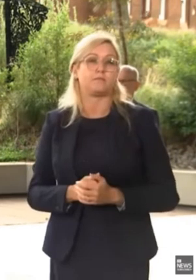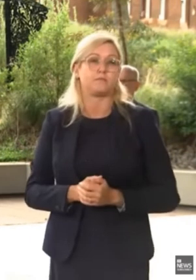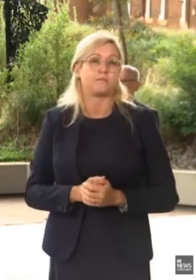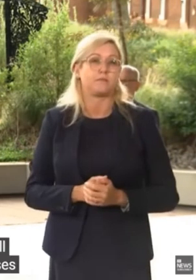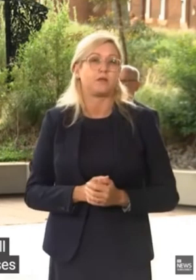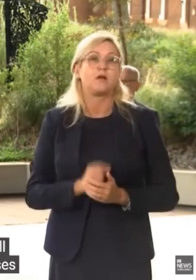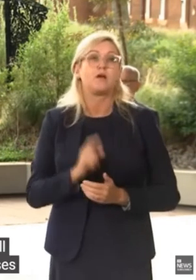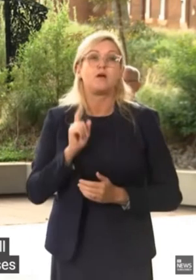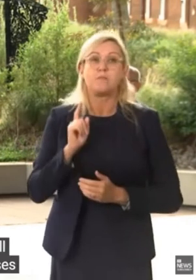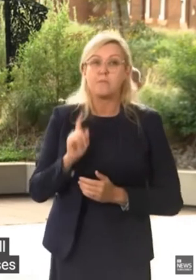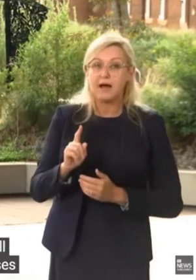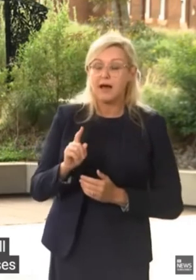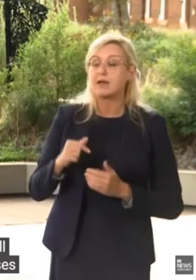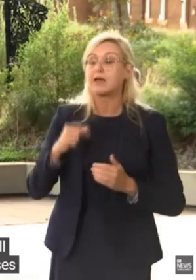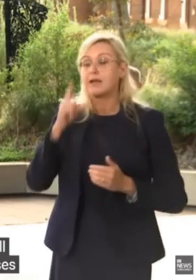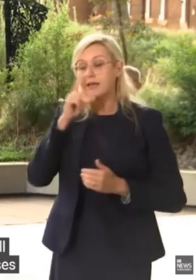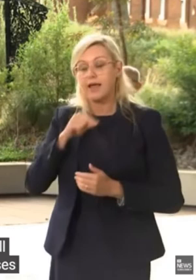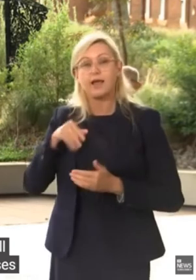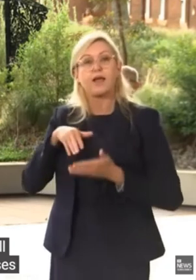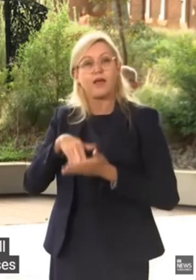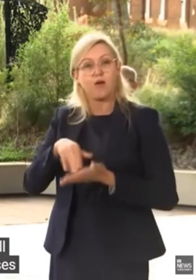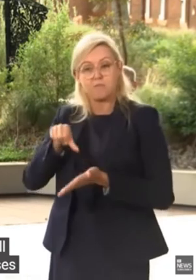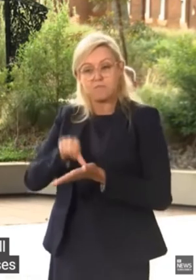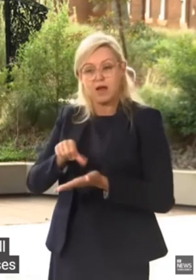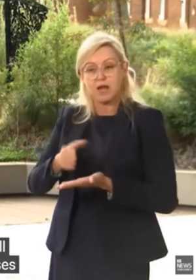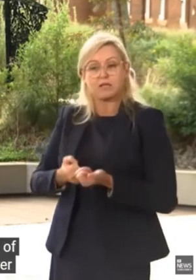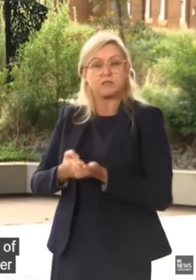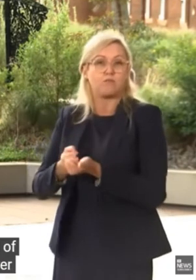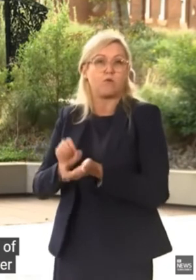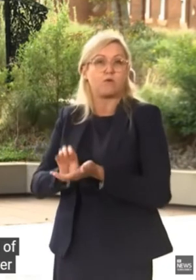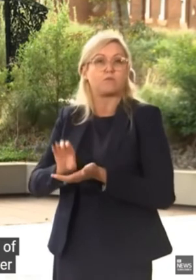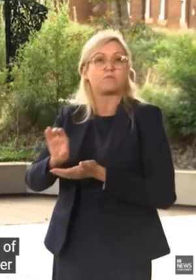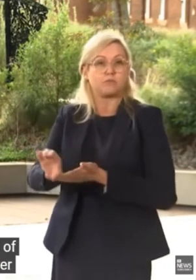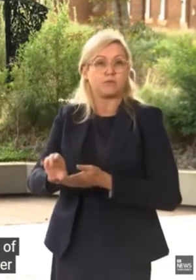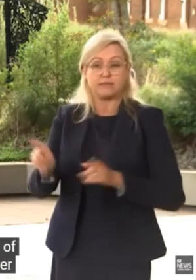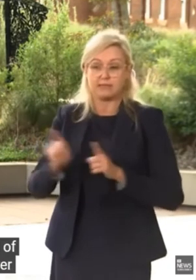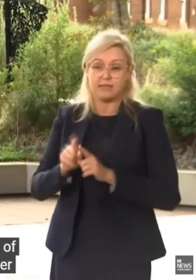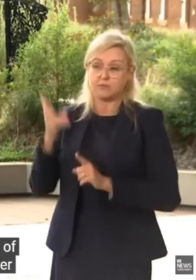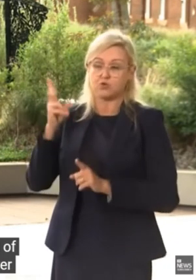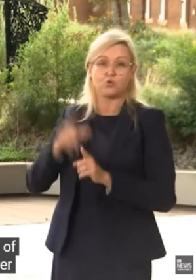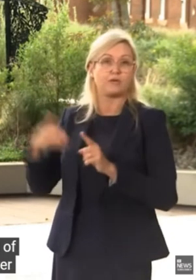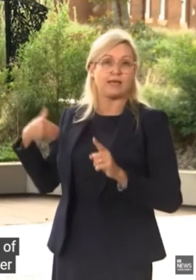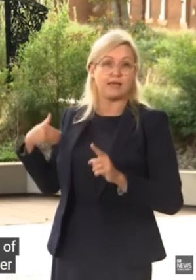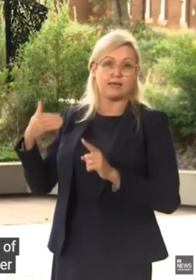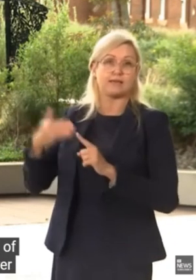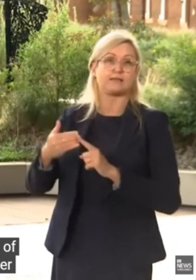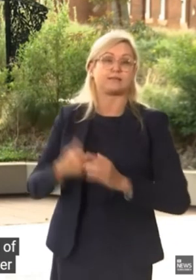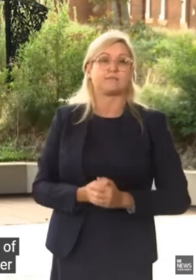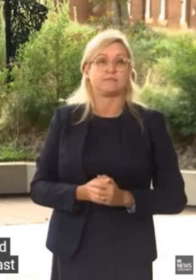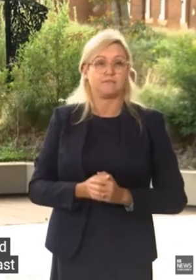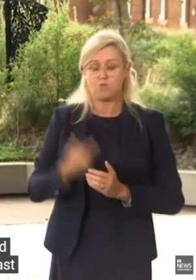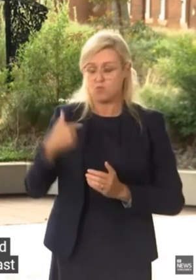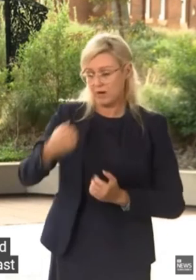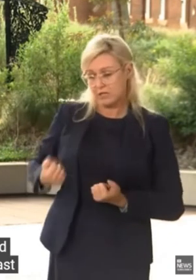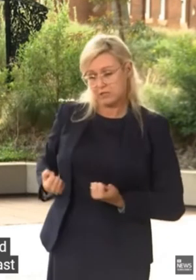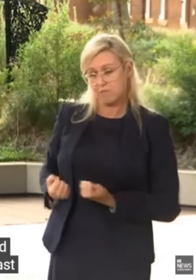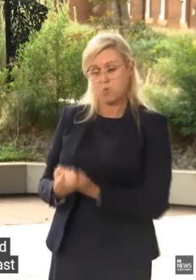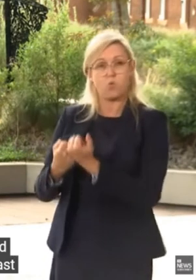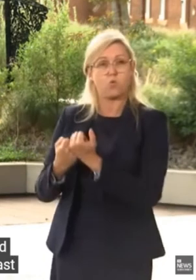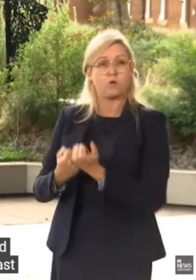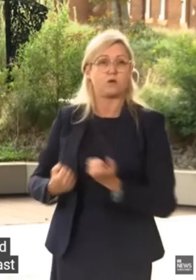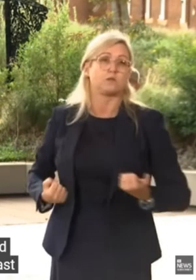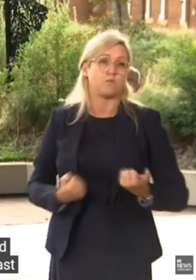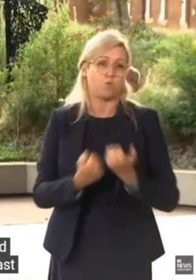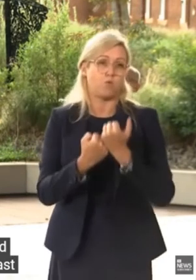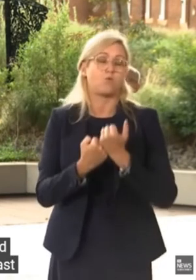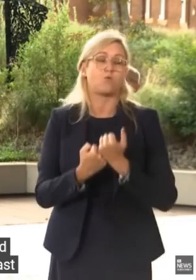for businesses as we go through this period of time, and we've done that over the last 2 years. We've had businesses' backs over the last 2 years